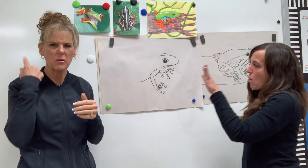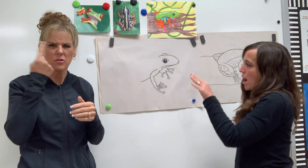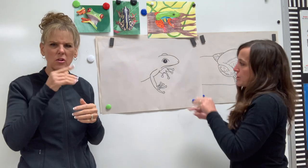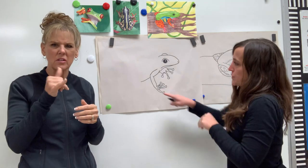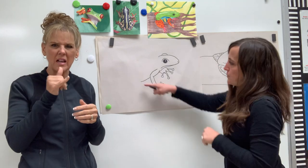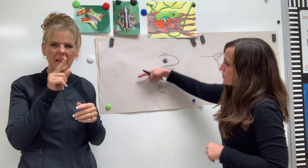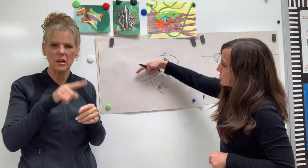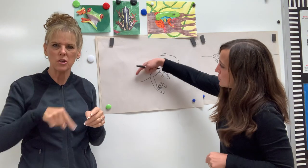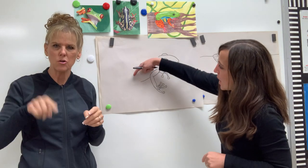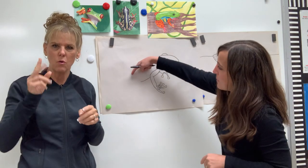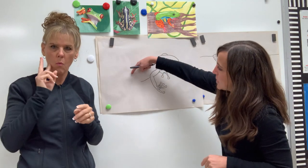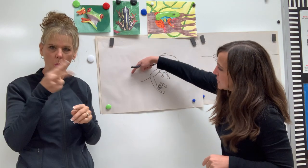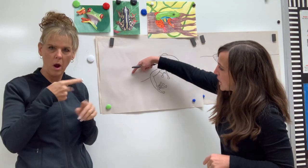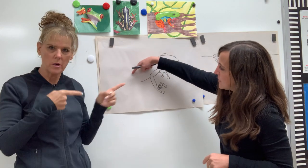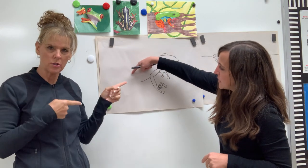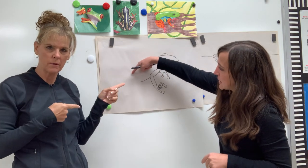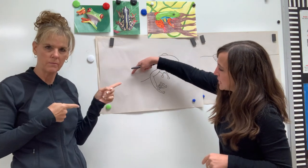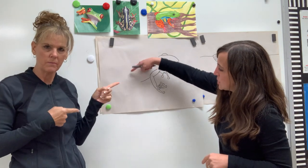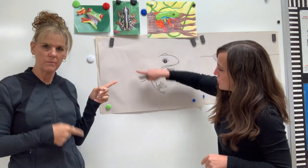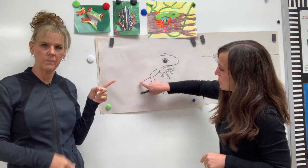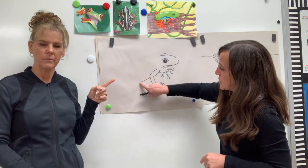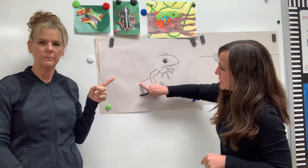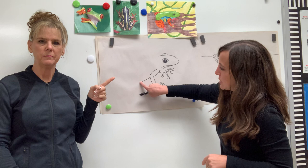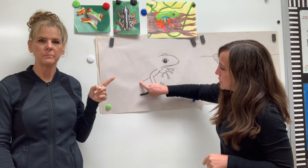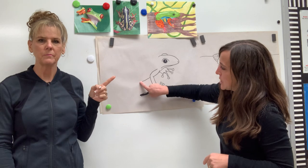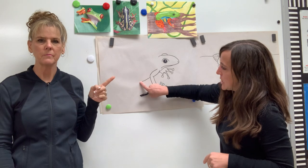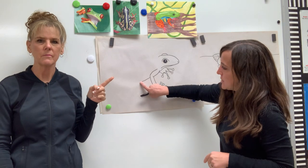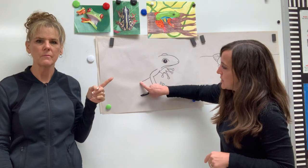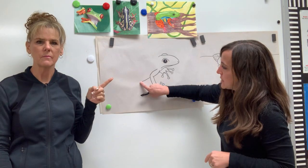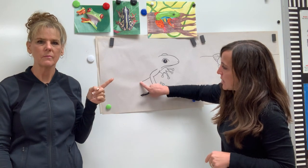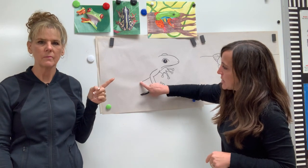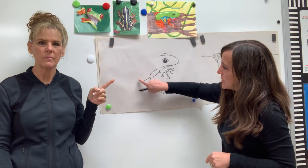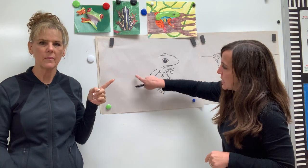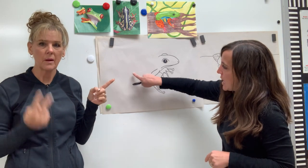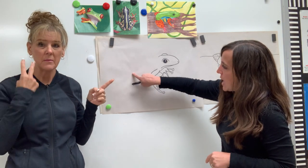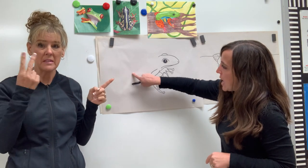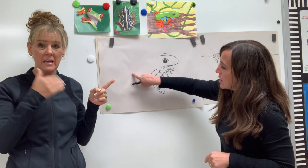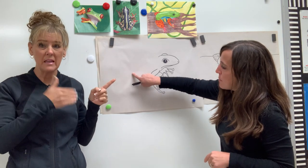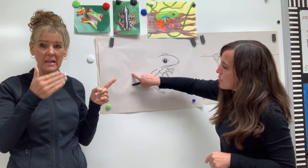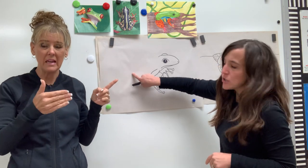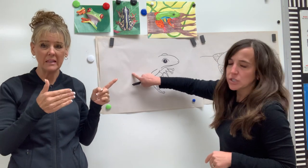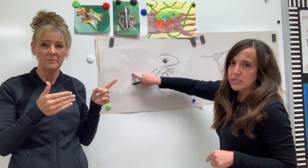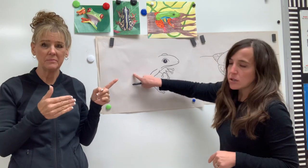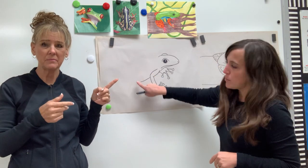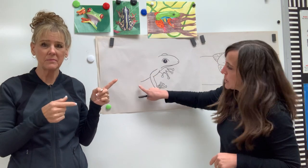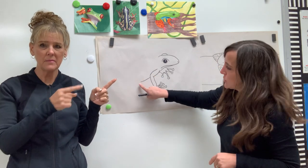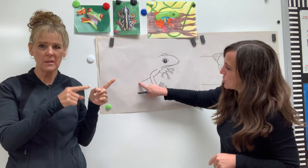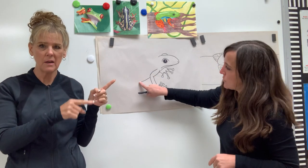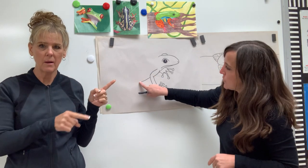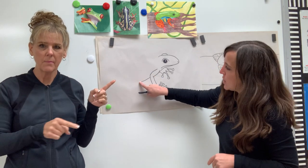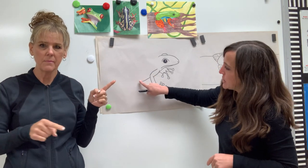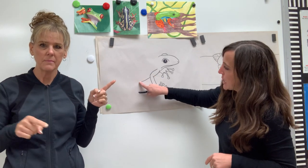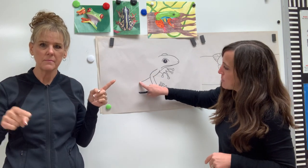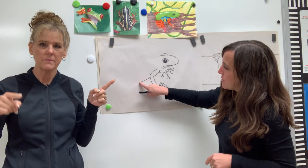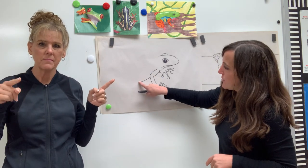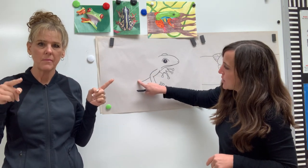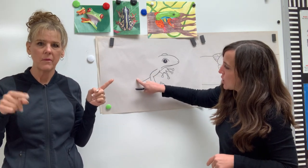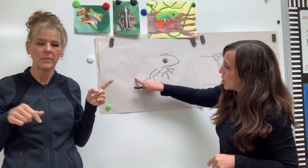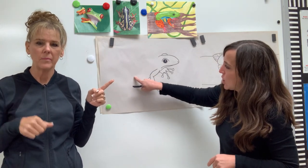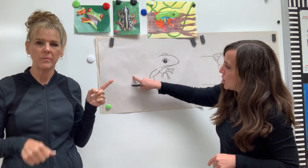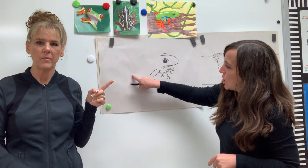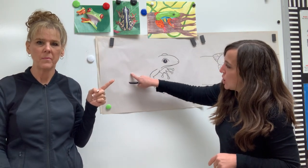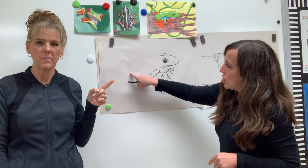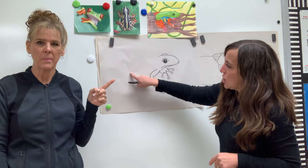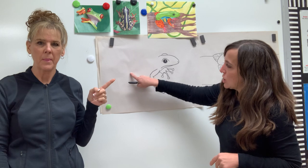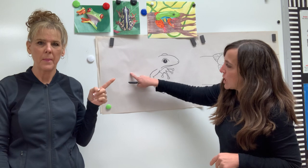So watch. I'm gonna kind of slant over. I'm gonna see where the end of this line is and come over just a little bit. Sort of take my